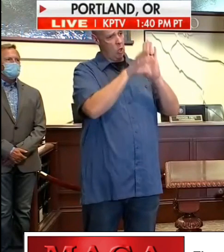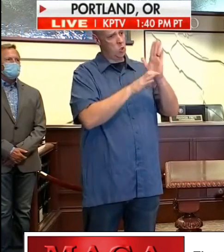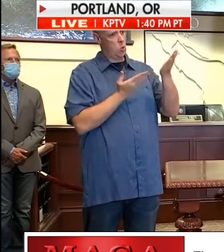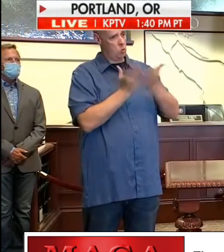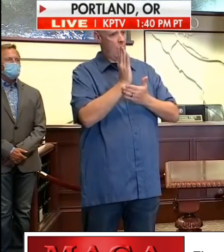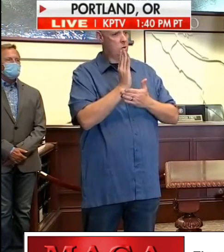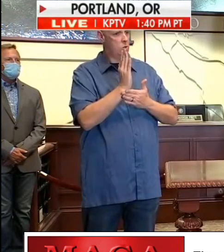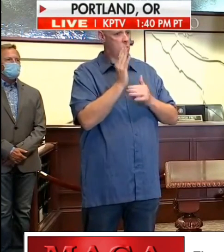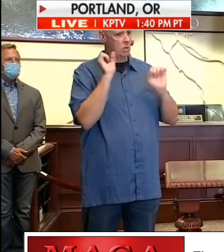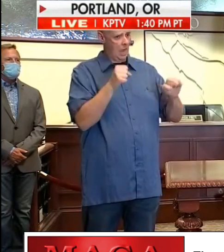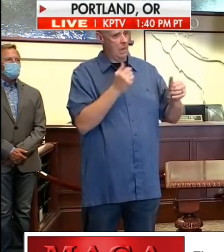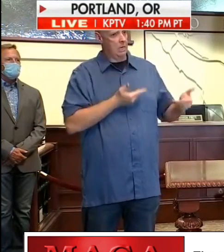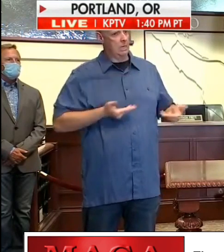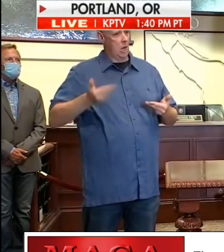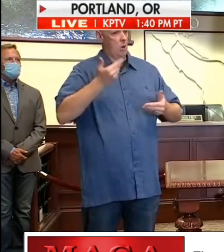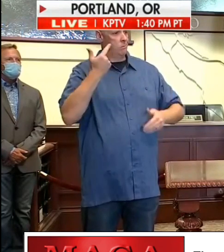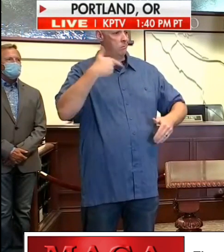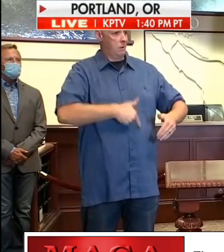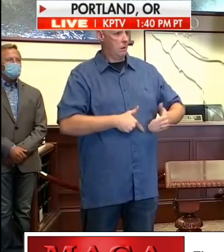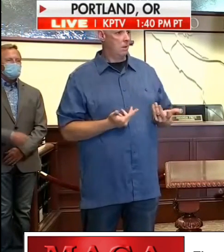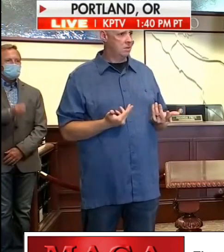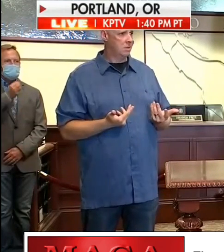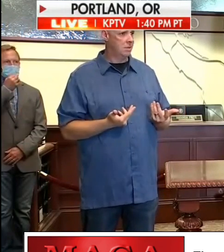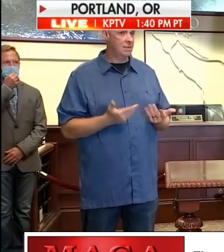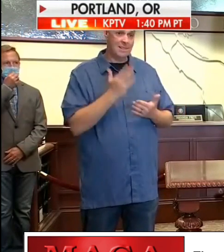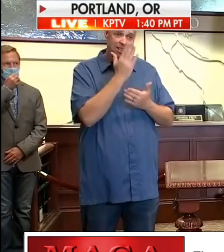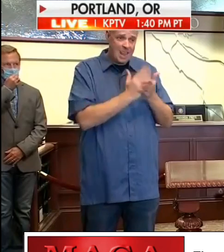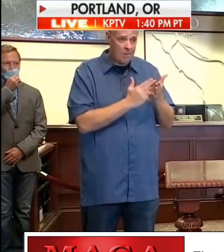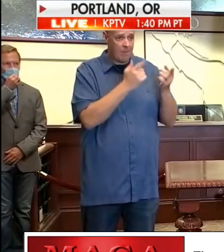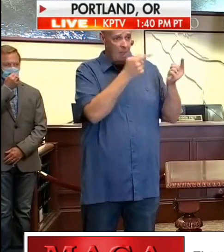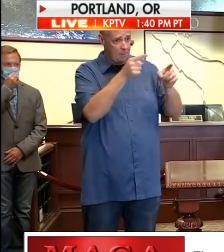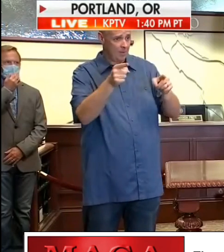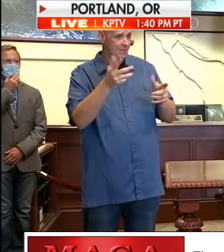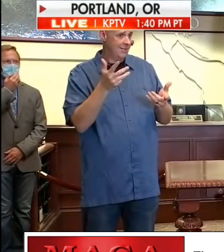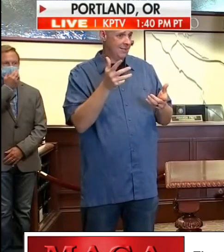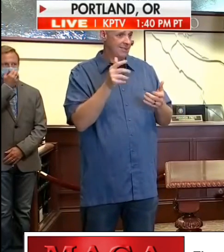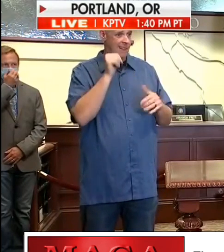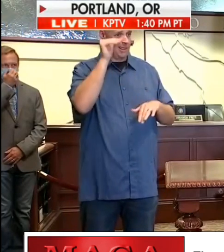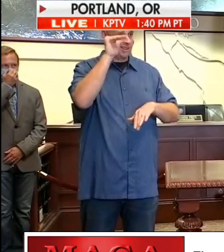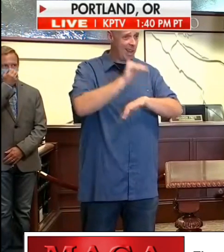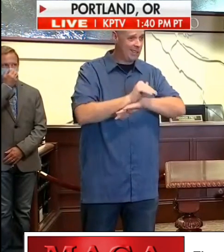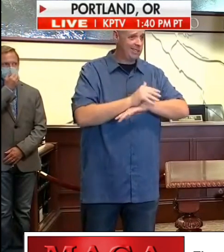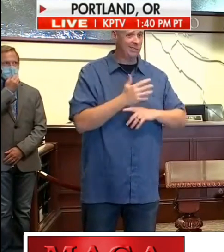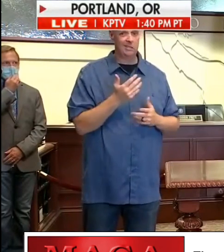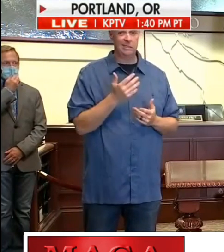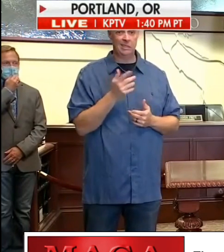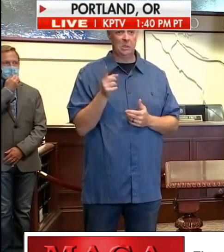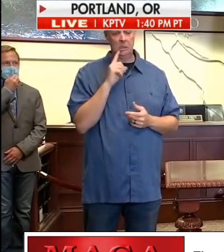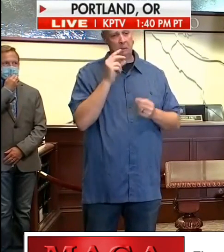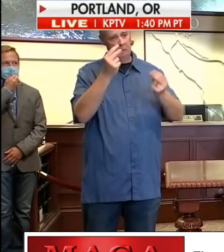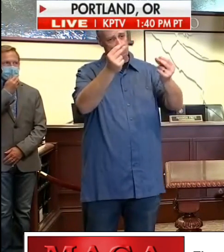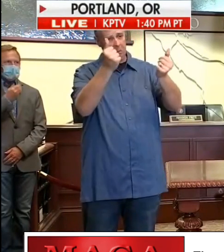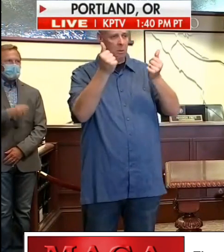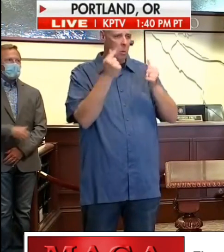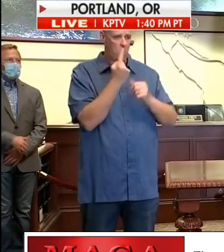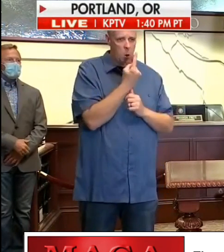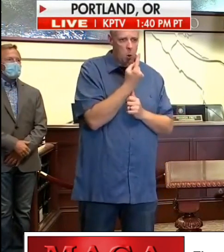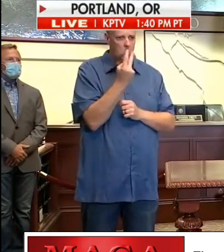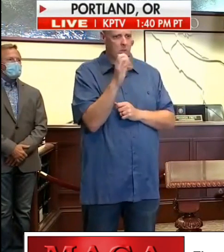legally. So it's hard to prevent. I mean, some of the instances that take place, you're talking split